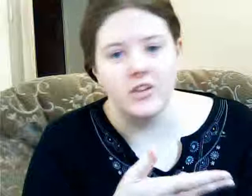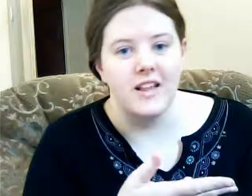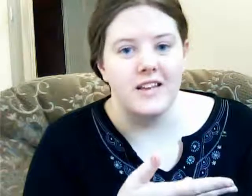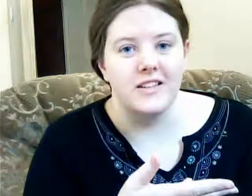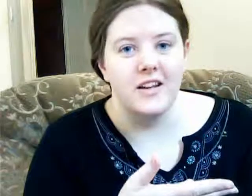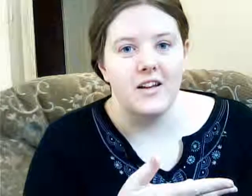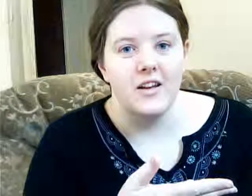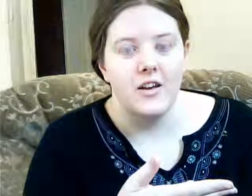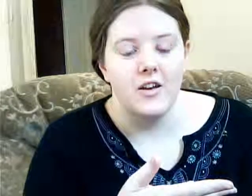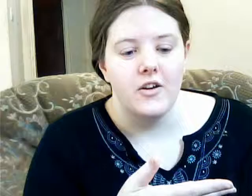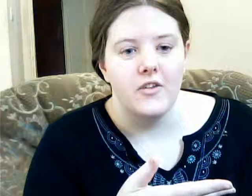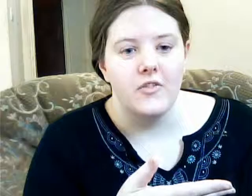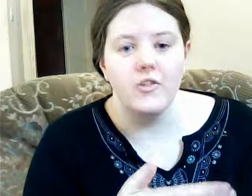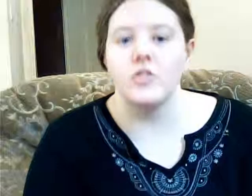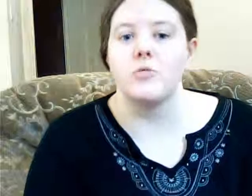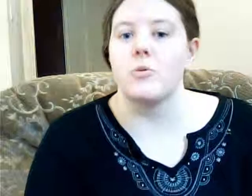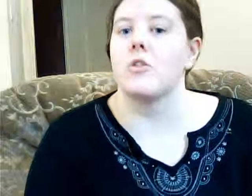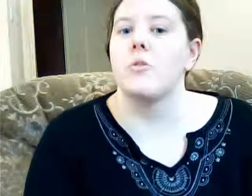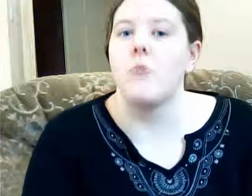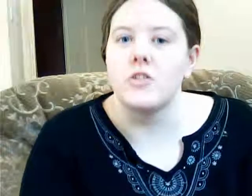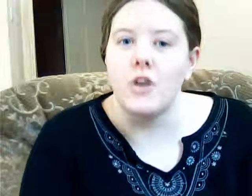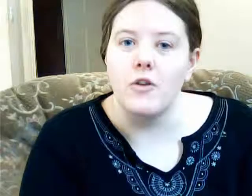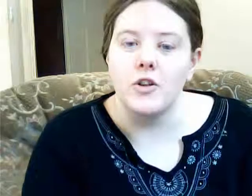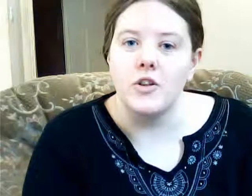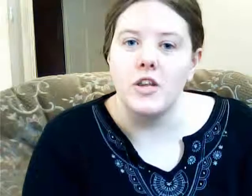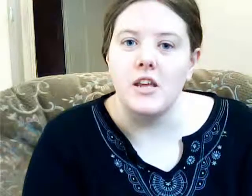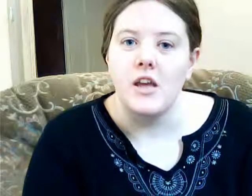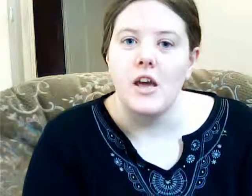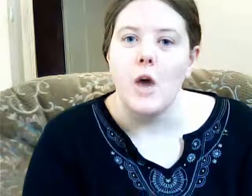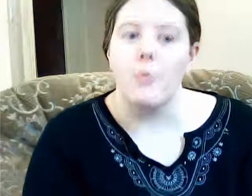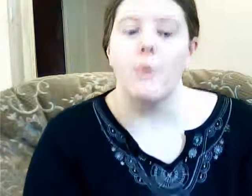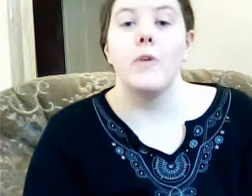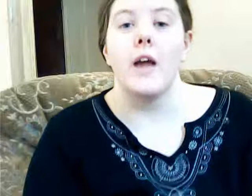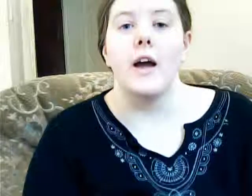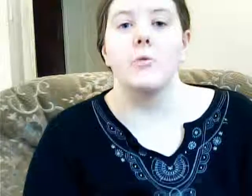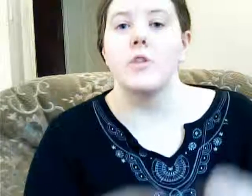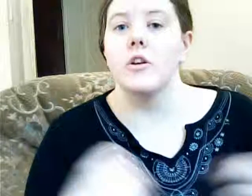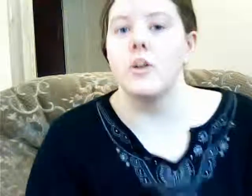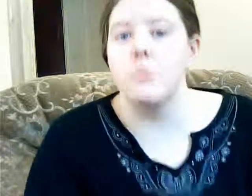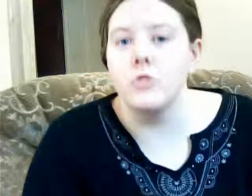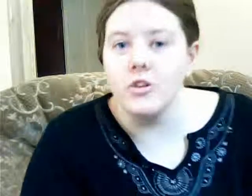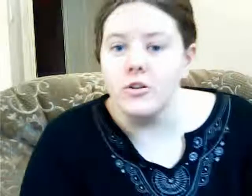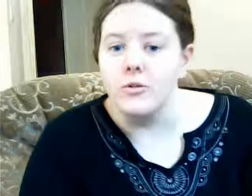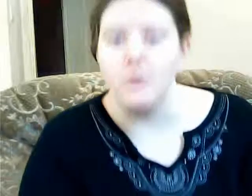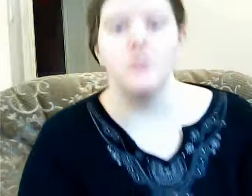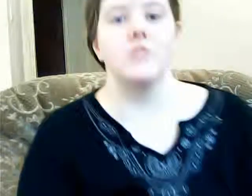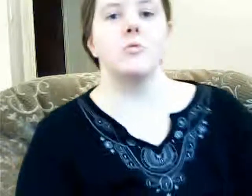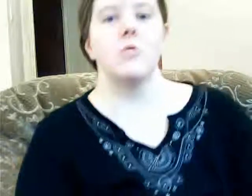later for instance we could always go to the problem we had with incredibles 2 most of us wanted